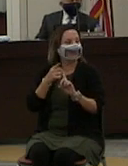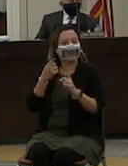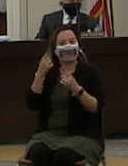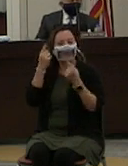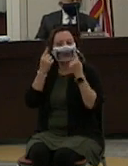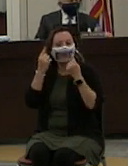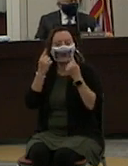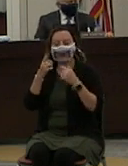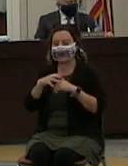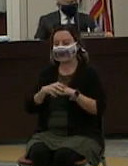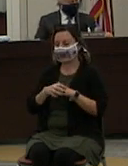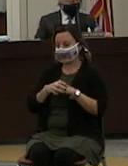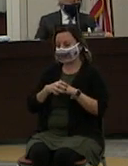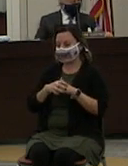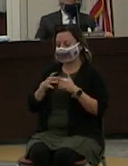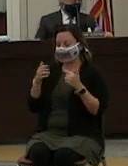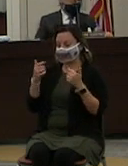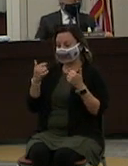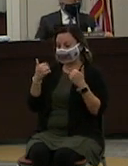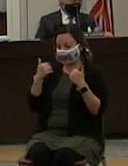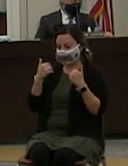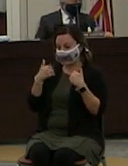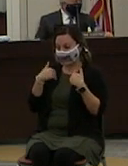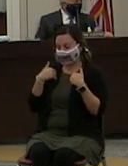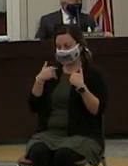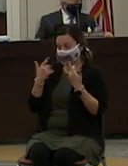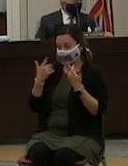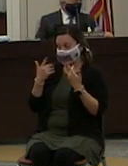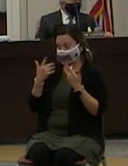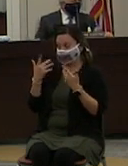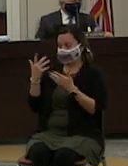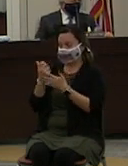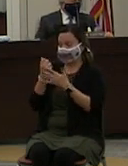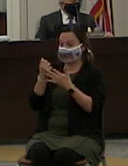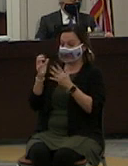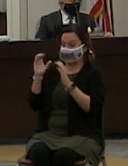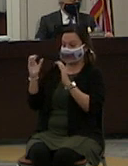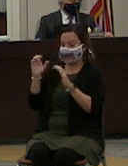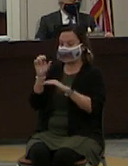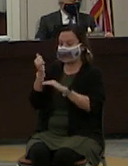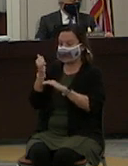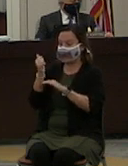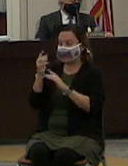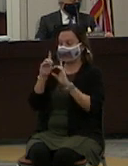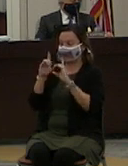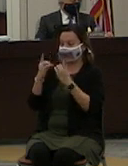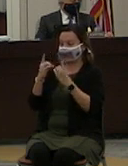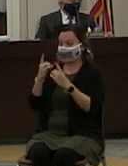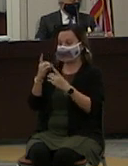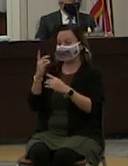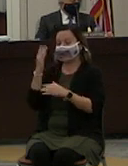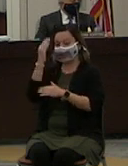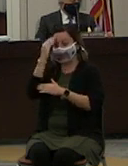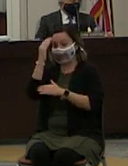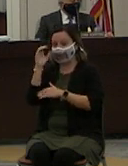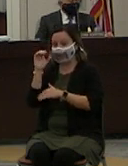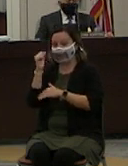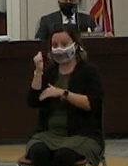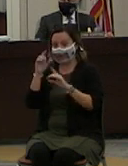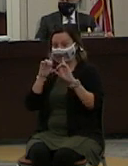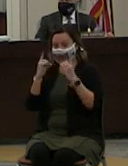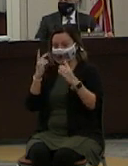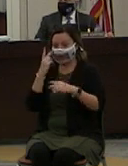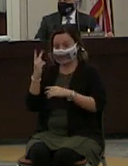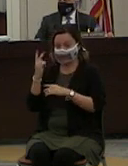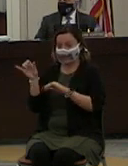Do we ever take the opportunity to compare ourselves with other districts as far as attendance goes? And do we know if other districts are seeing similar